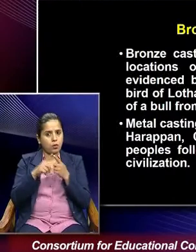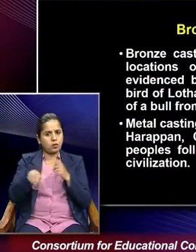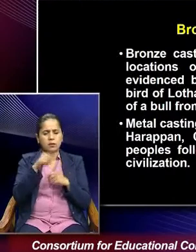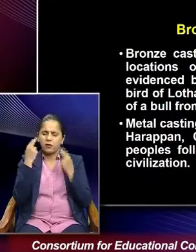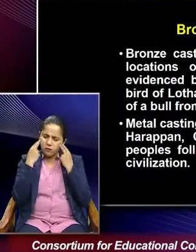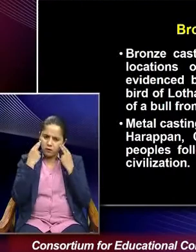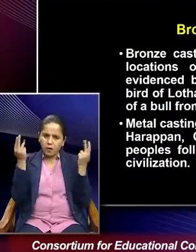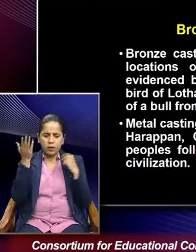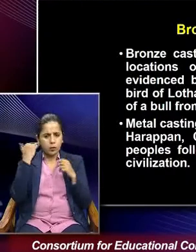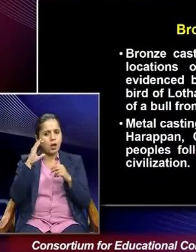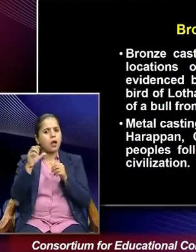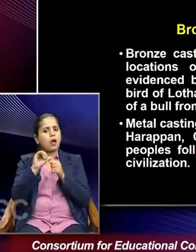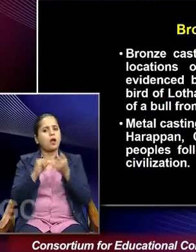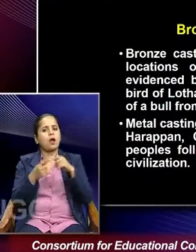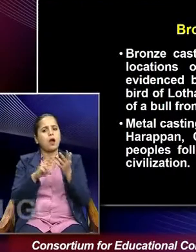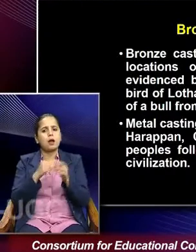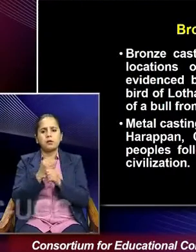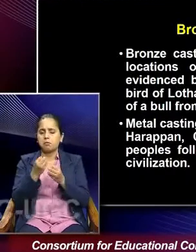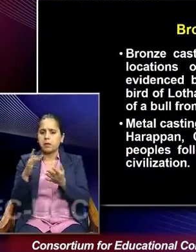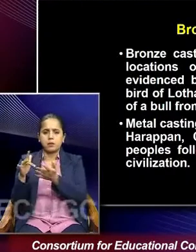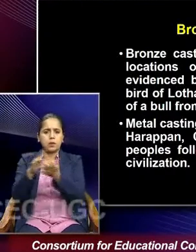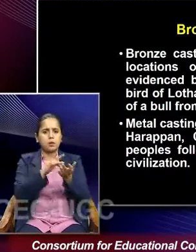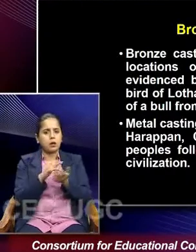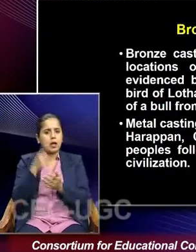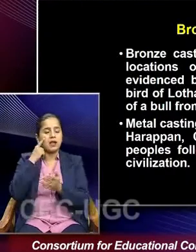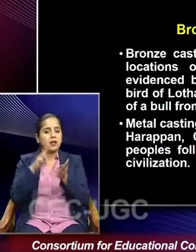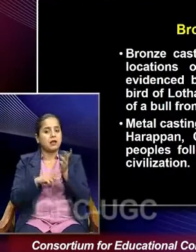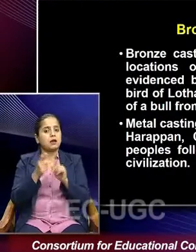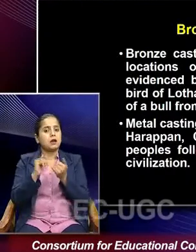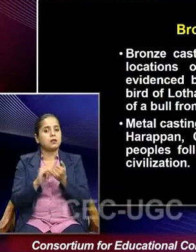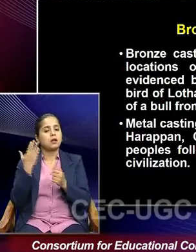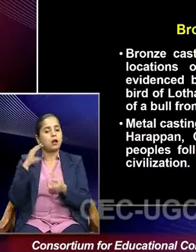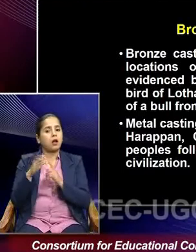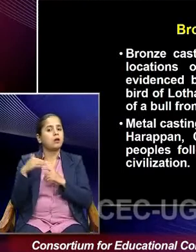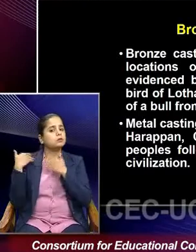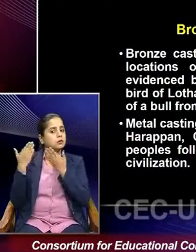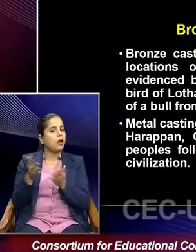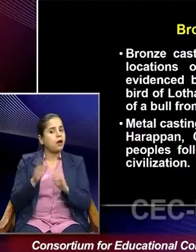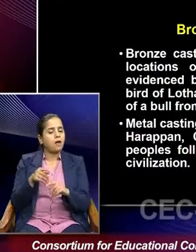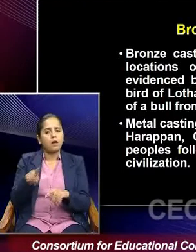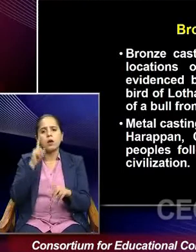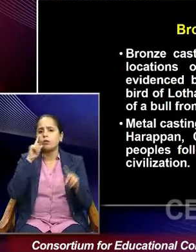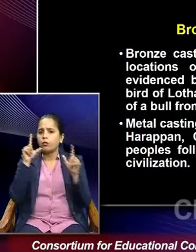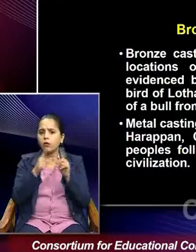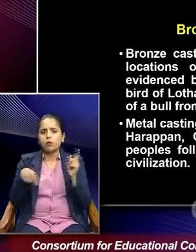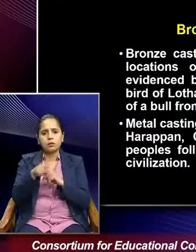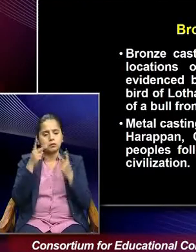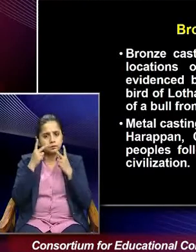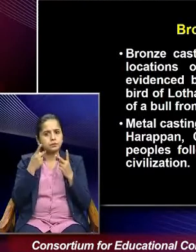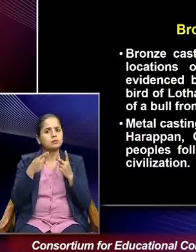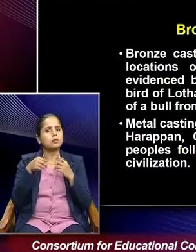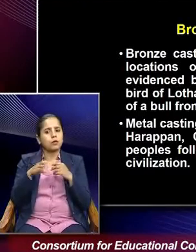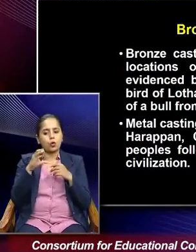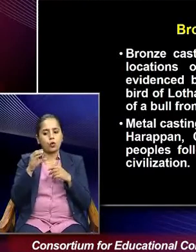popular in most of the locations of Indus culture, as evidenced by the